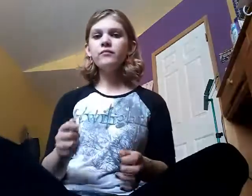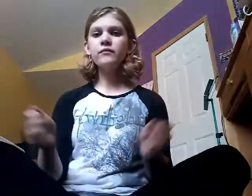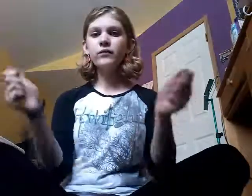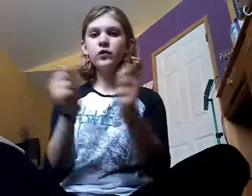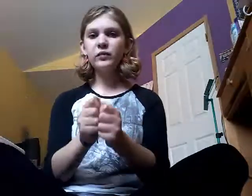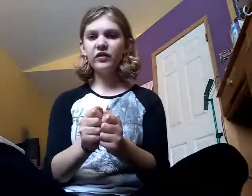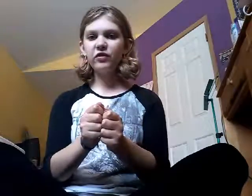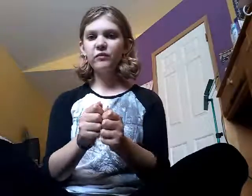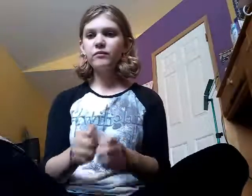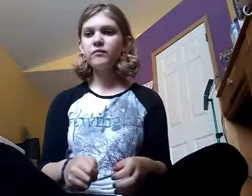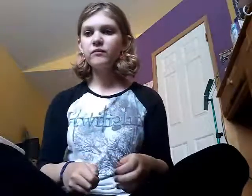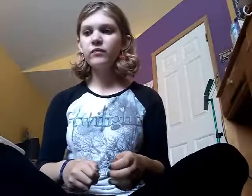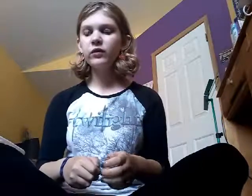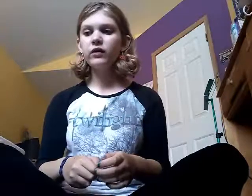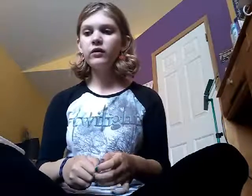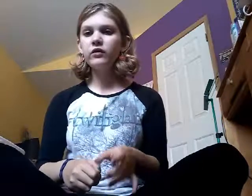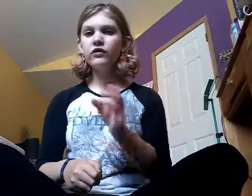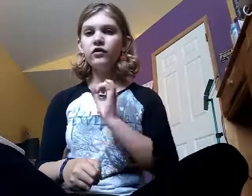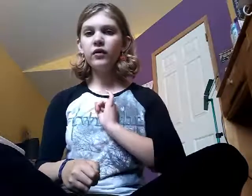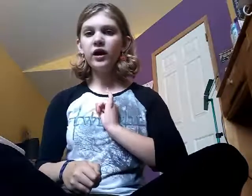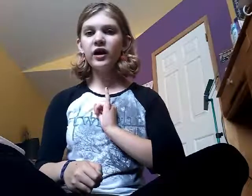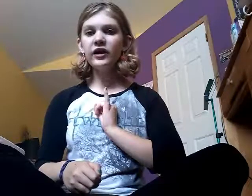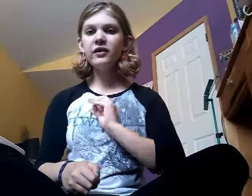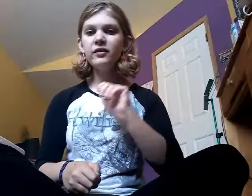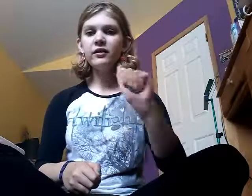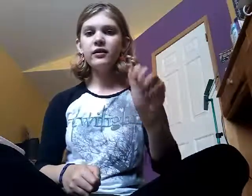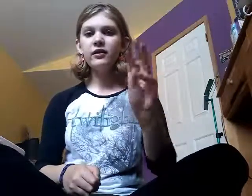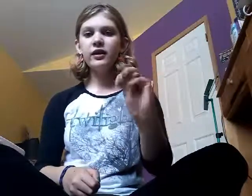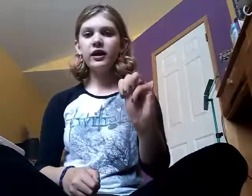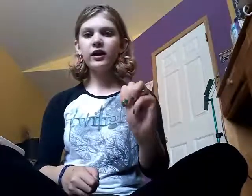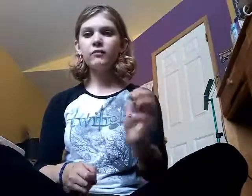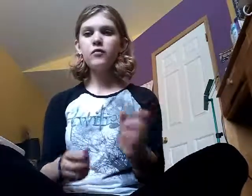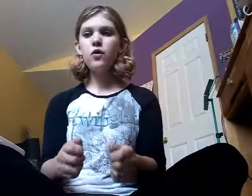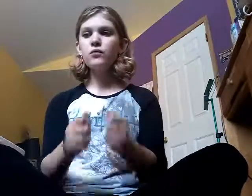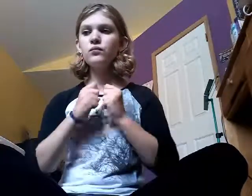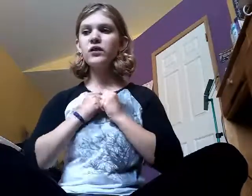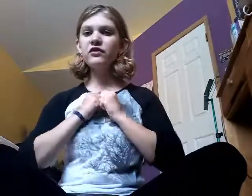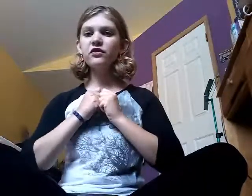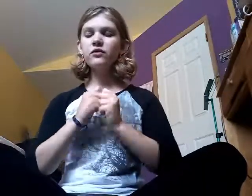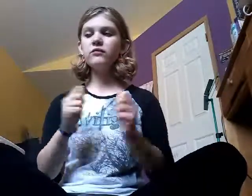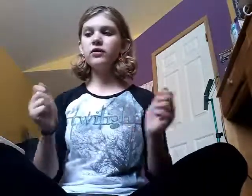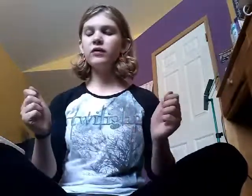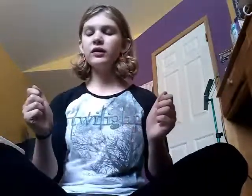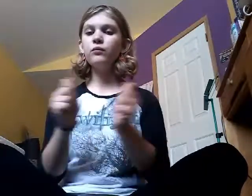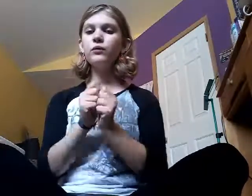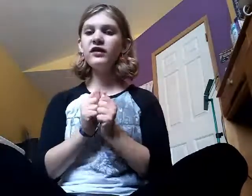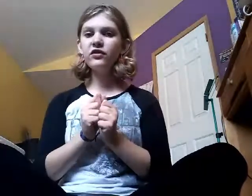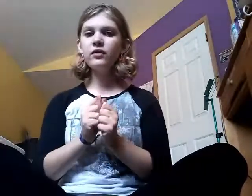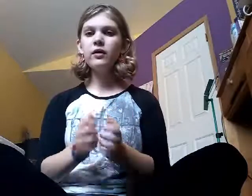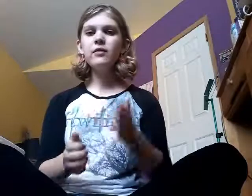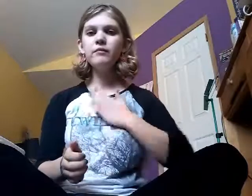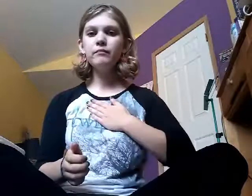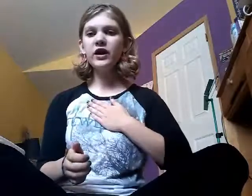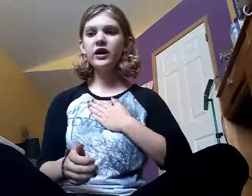So, with. So, I am with, no, wait, with my